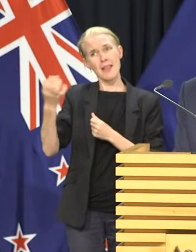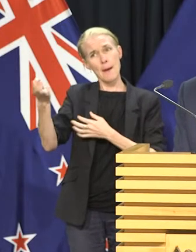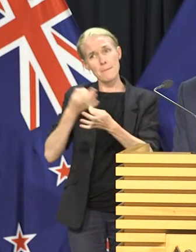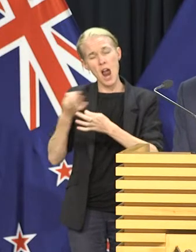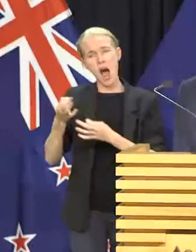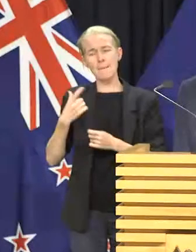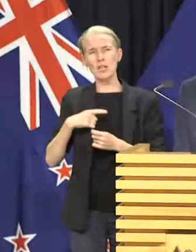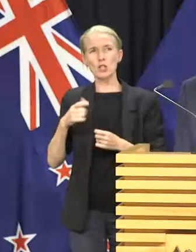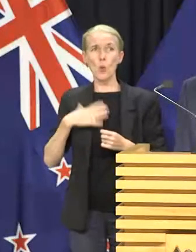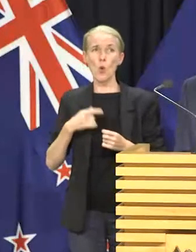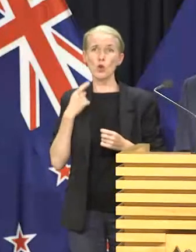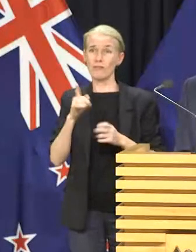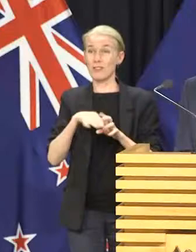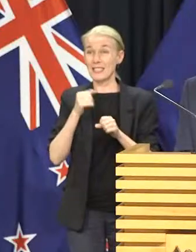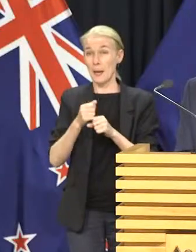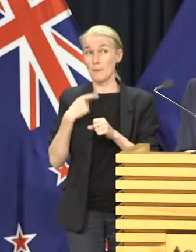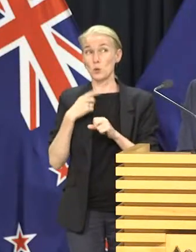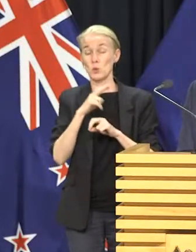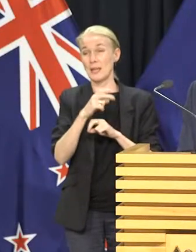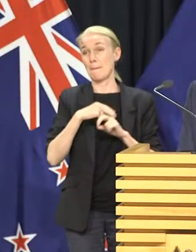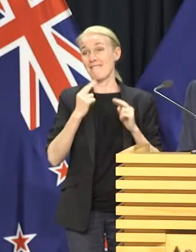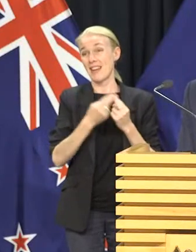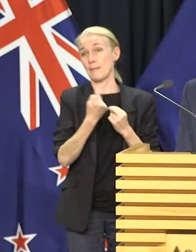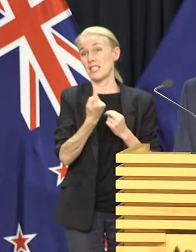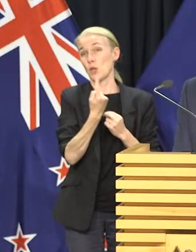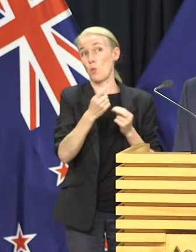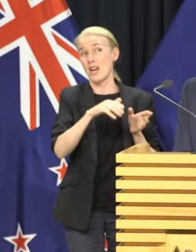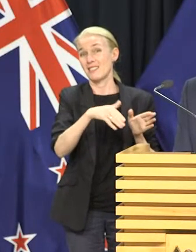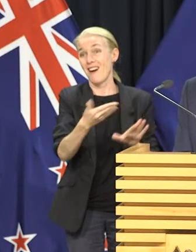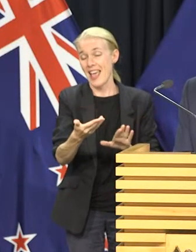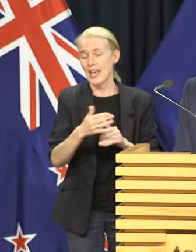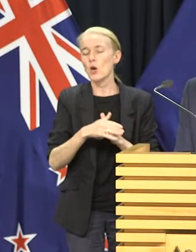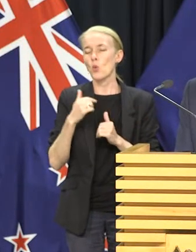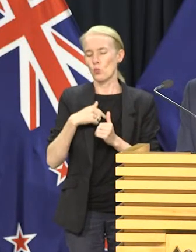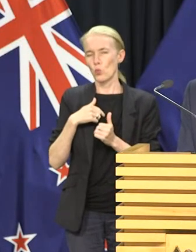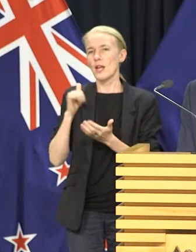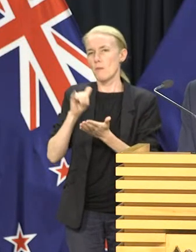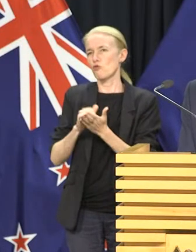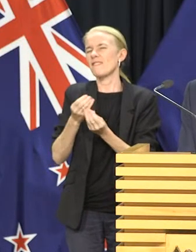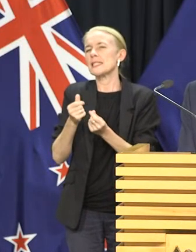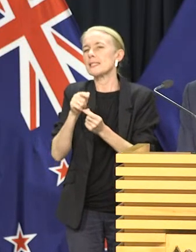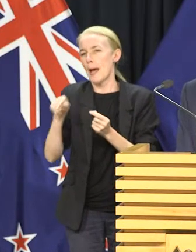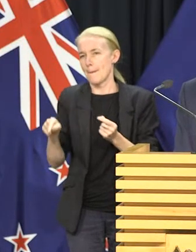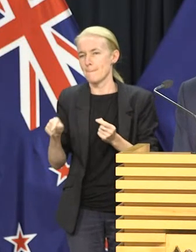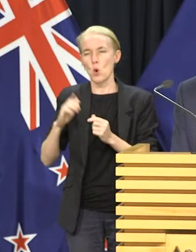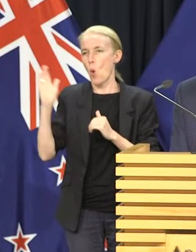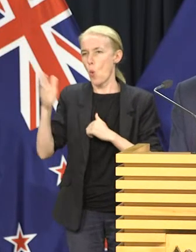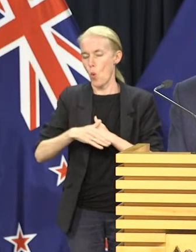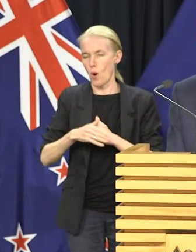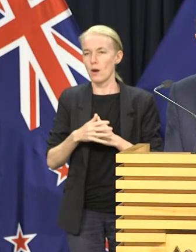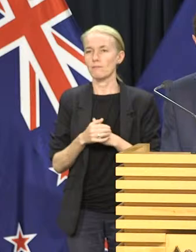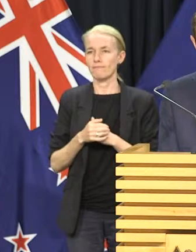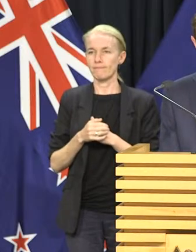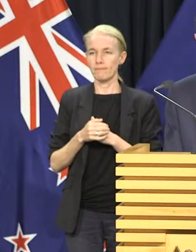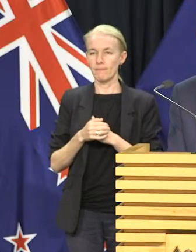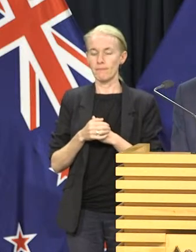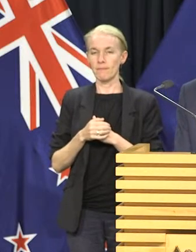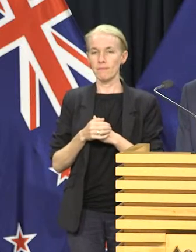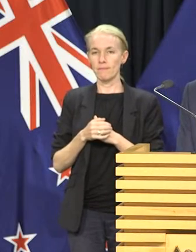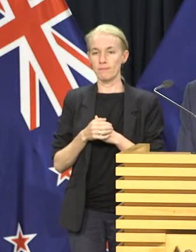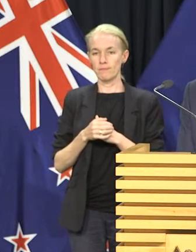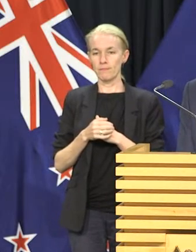date. The online tool that allows people to find out when they can be vaccinated is proving popular, and so far